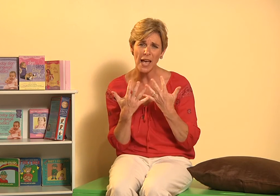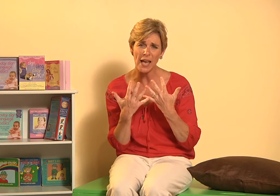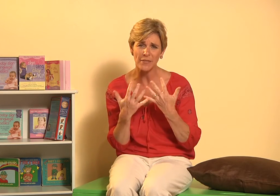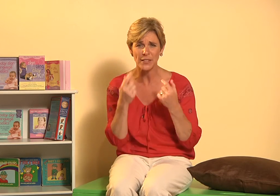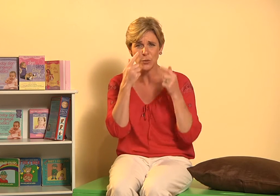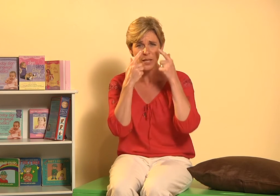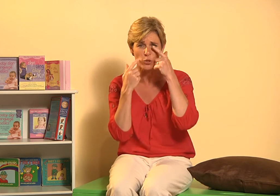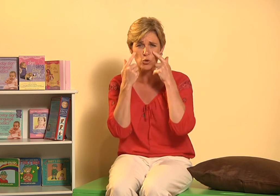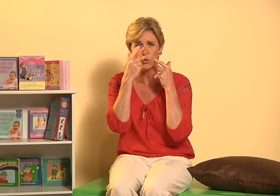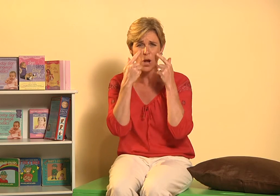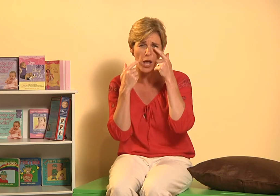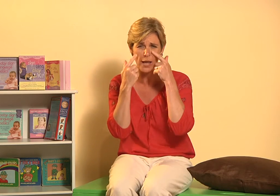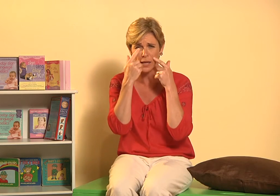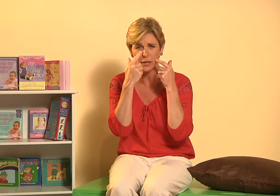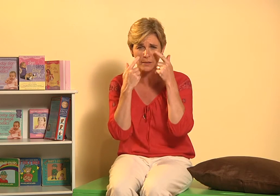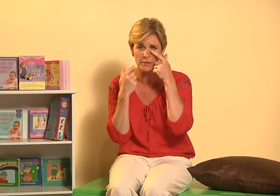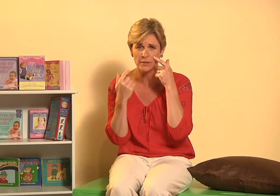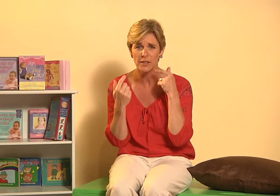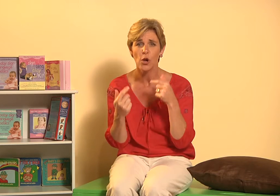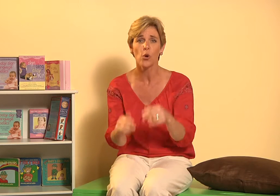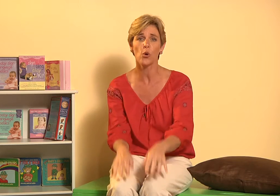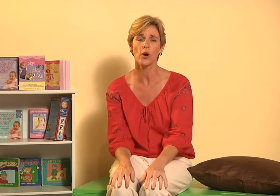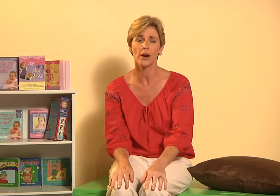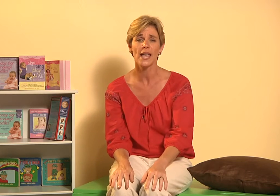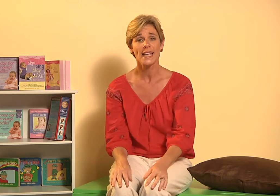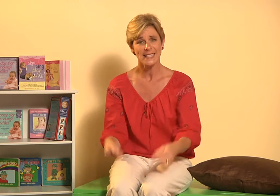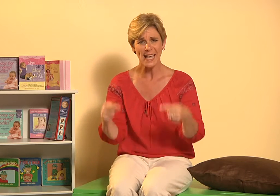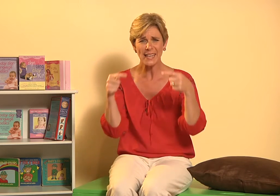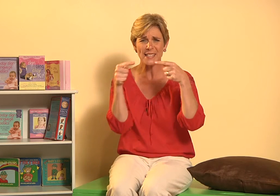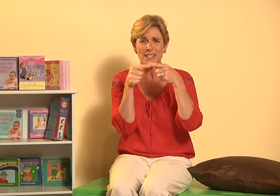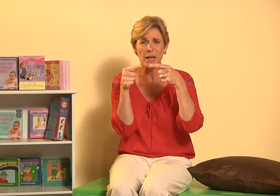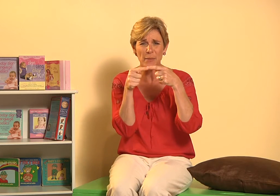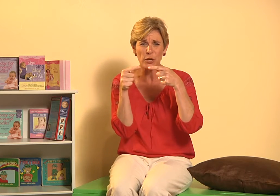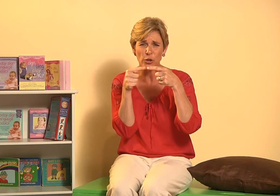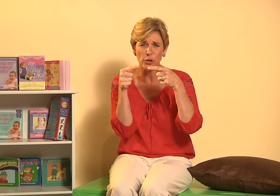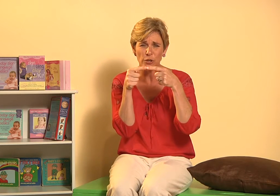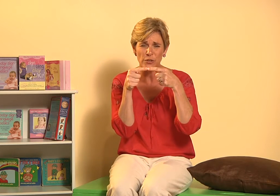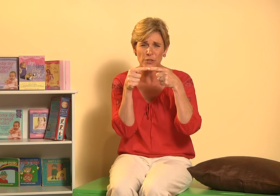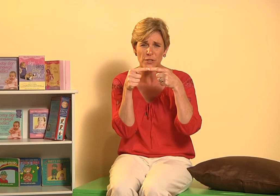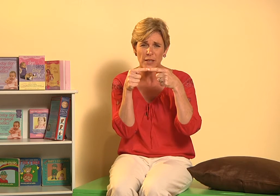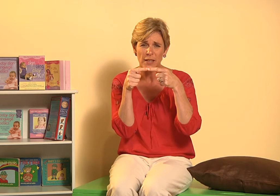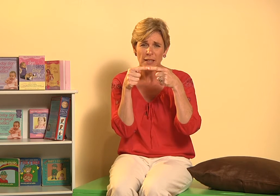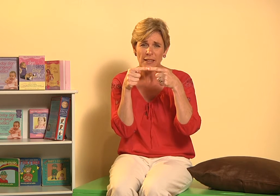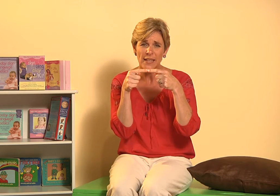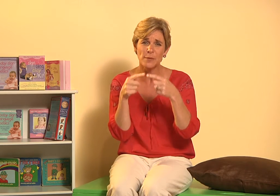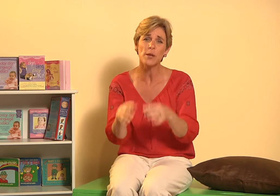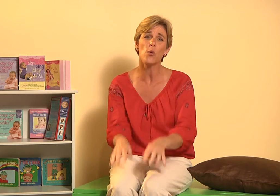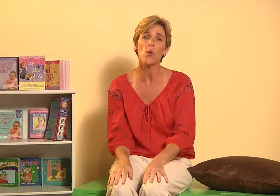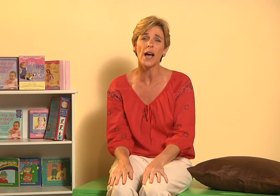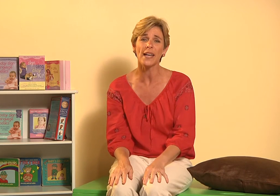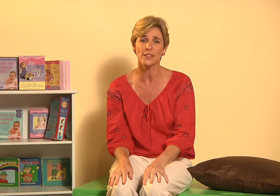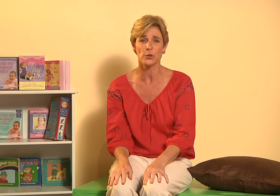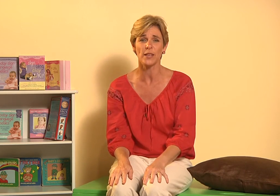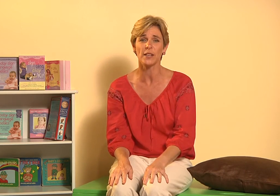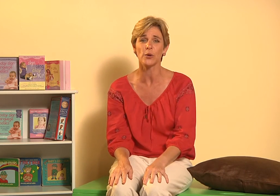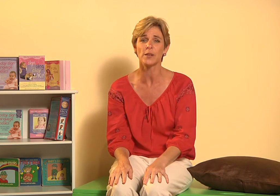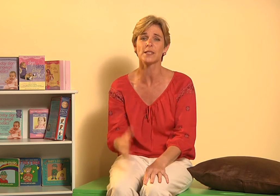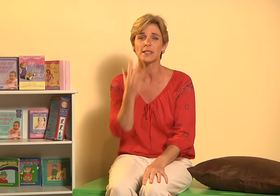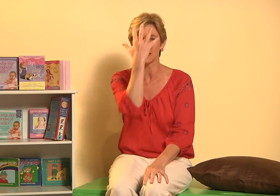sad. That's why he's crying." Or, "Daddy's tummy hurts. Let's be quiet so he can go to